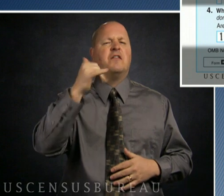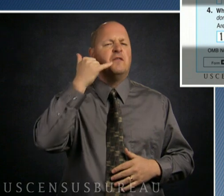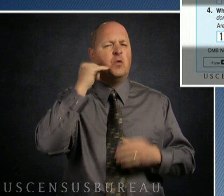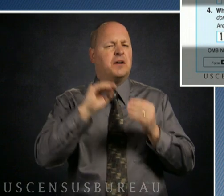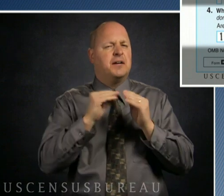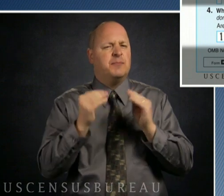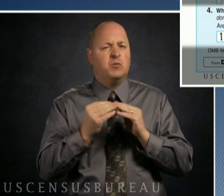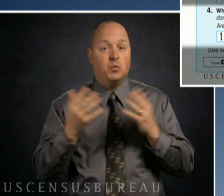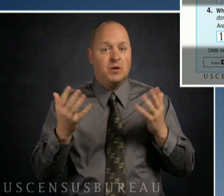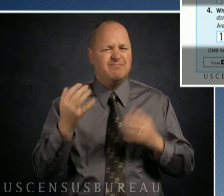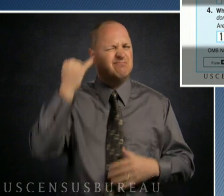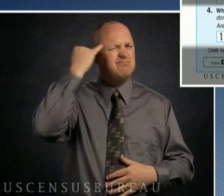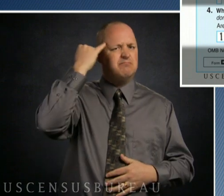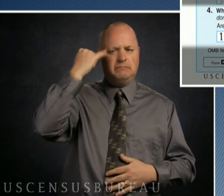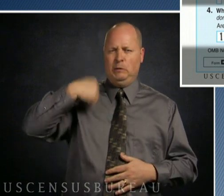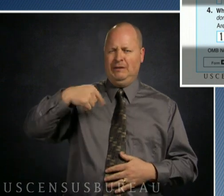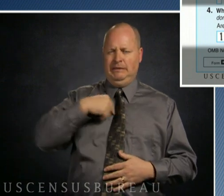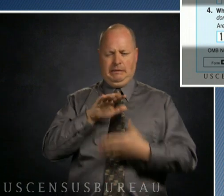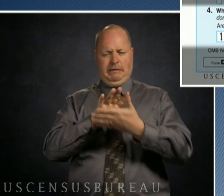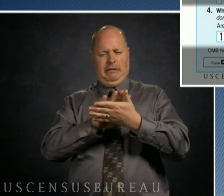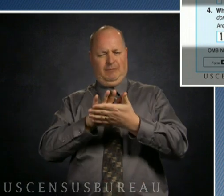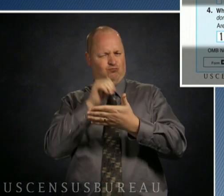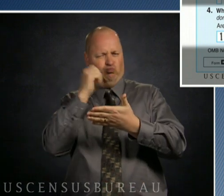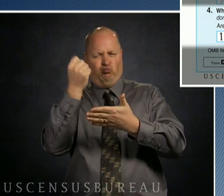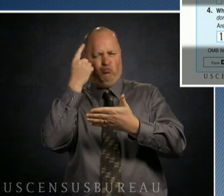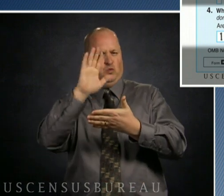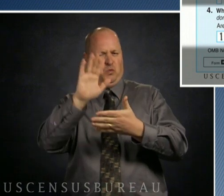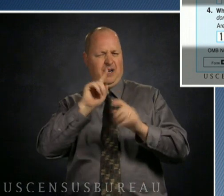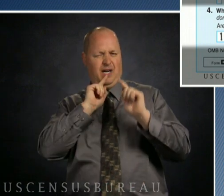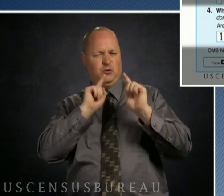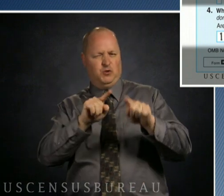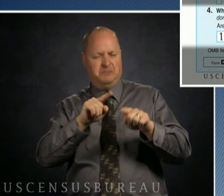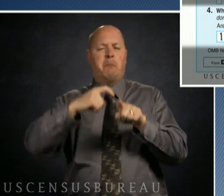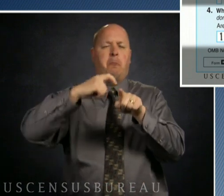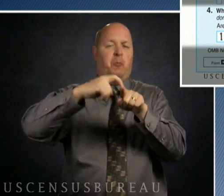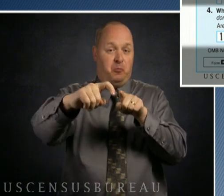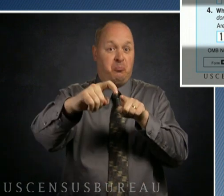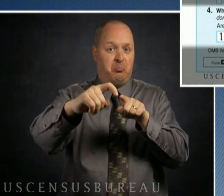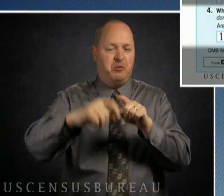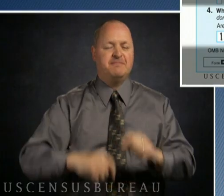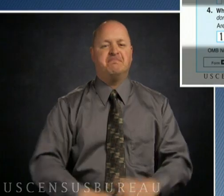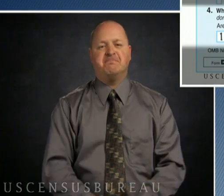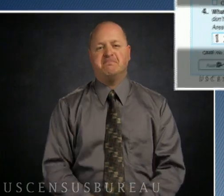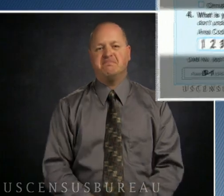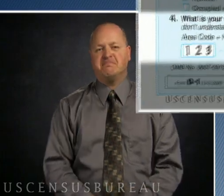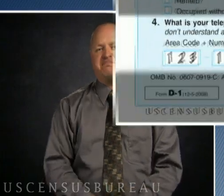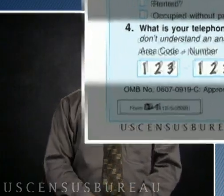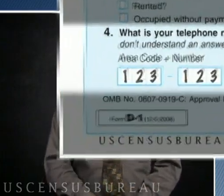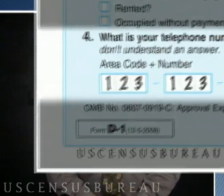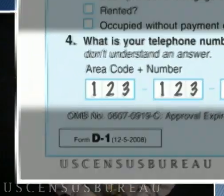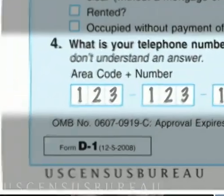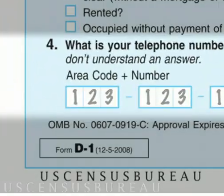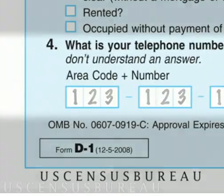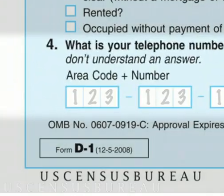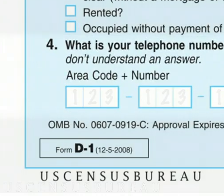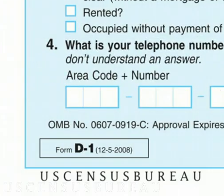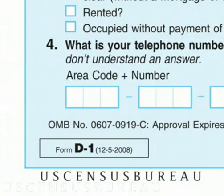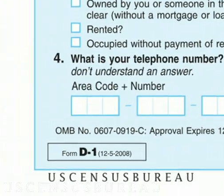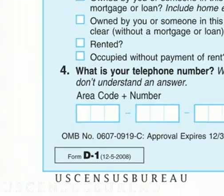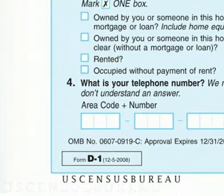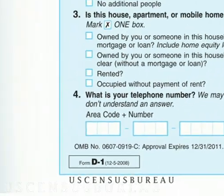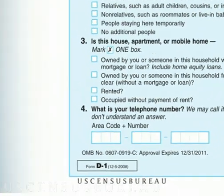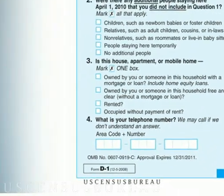Question 4 asks for your telephone number in case we need to call you if we don't understand an answer. Please